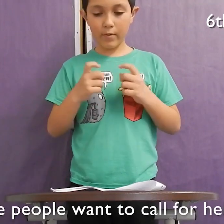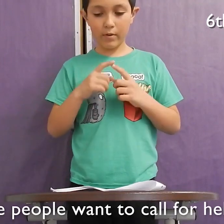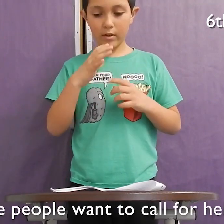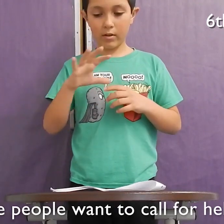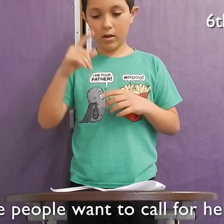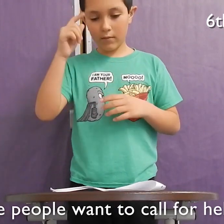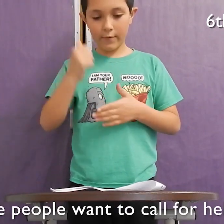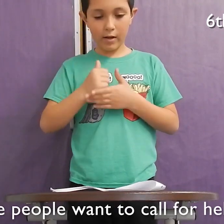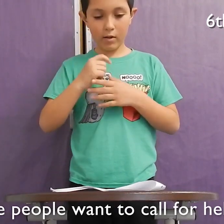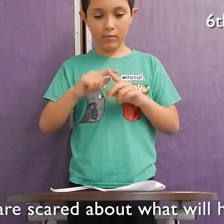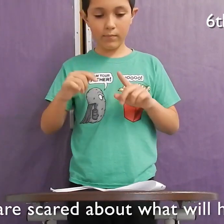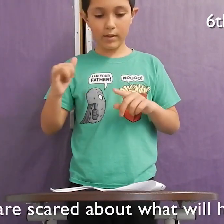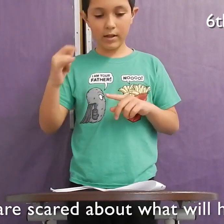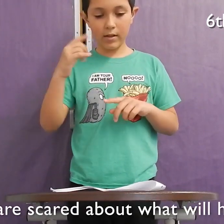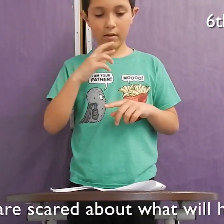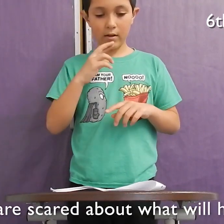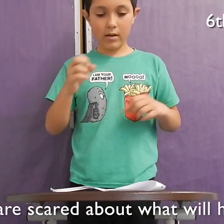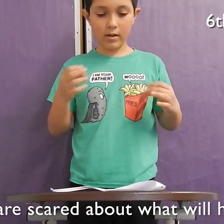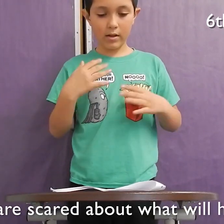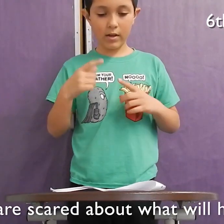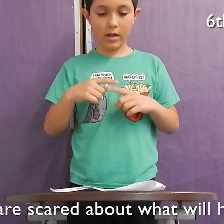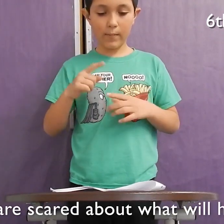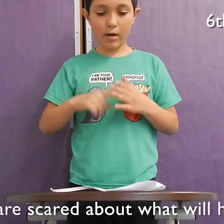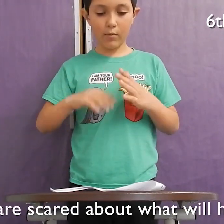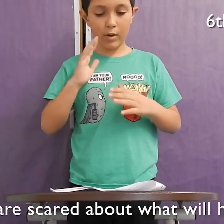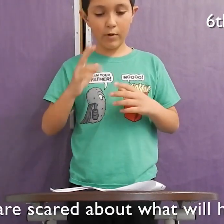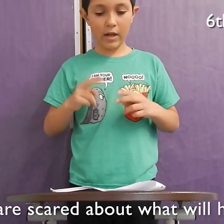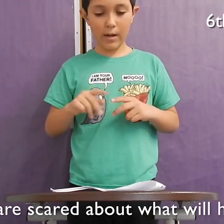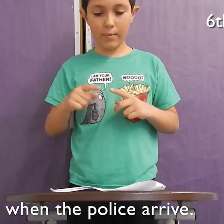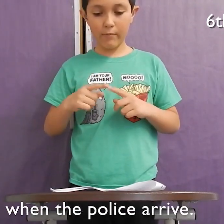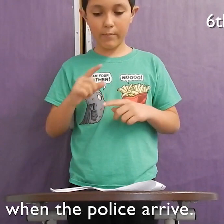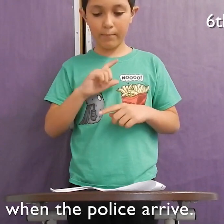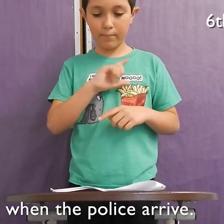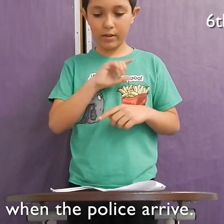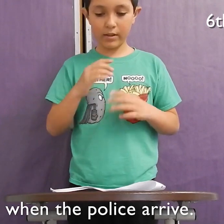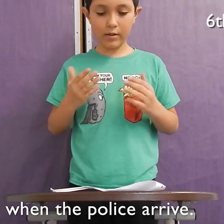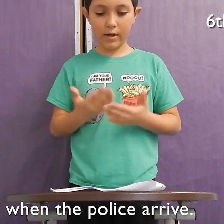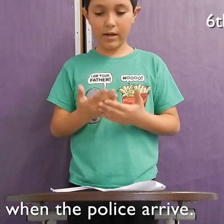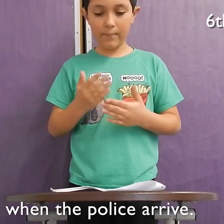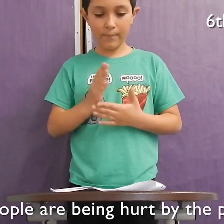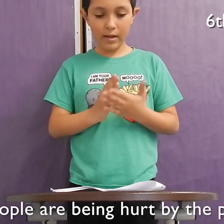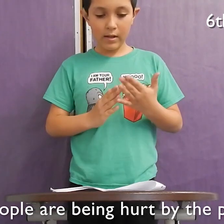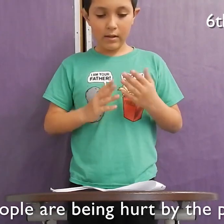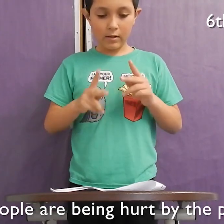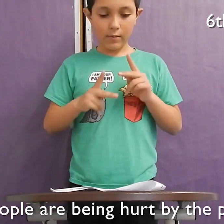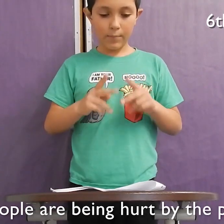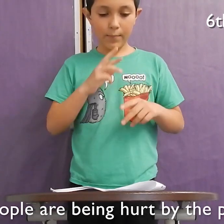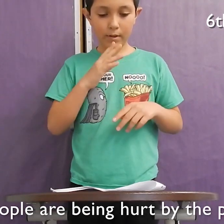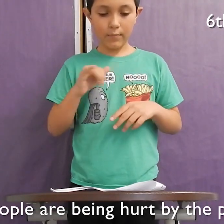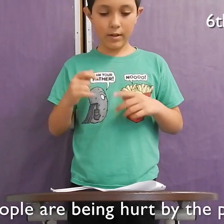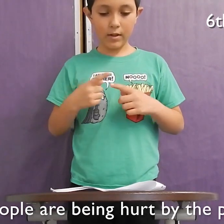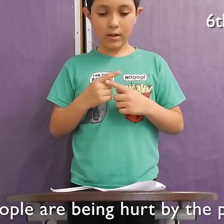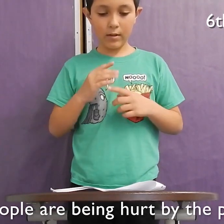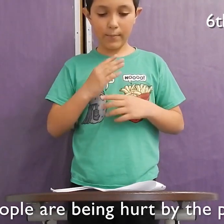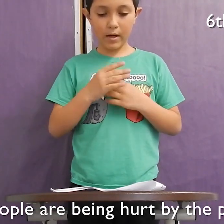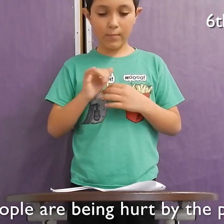want to call for help, but they are scared about what will happen when police arrive. Some people are being hurt by the